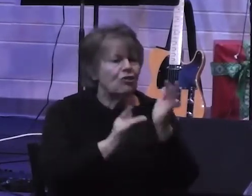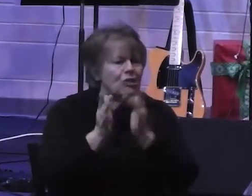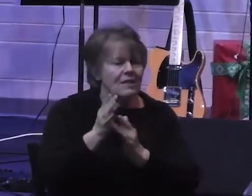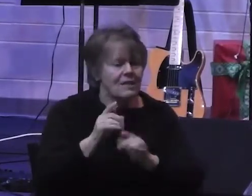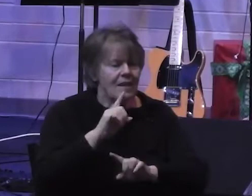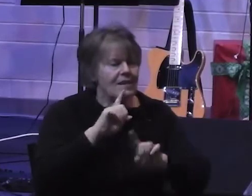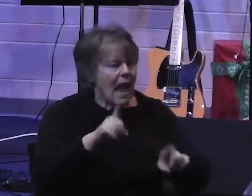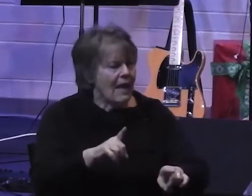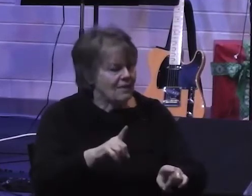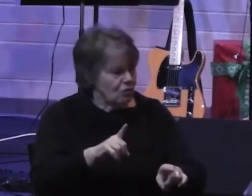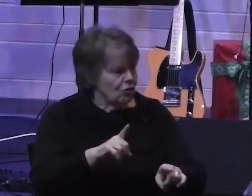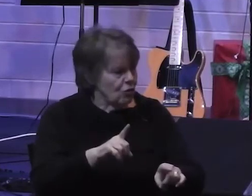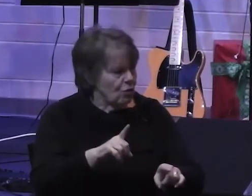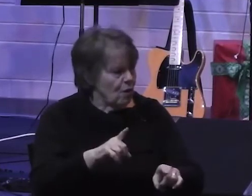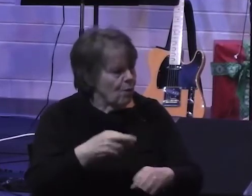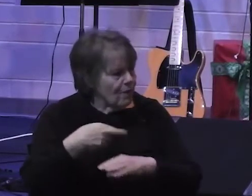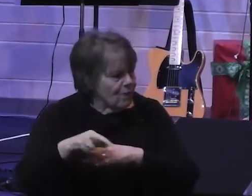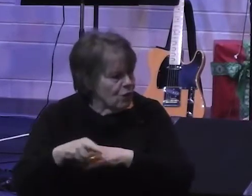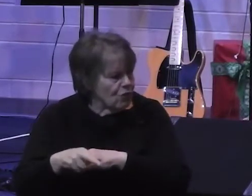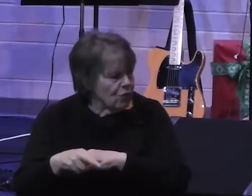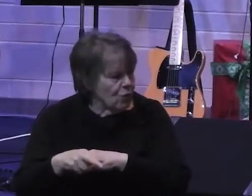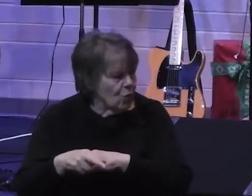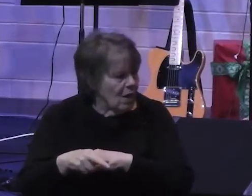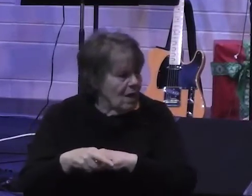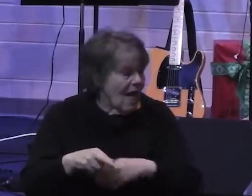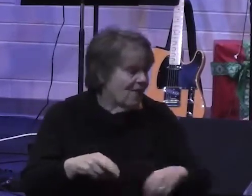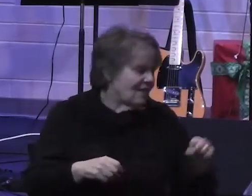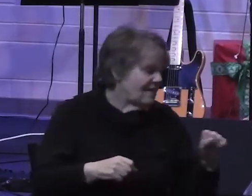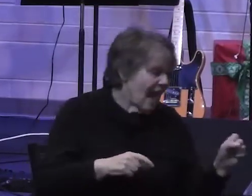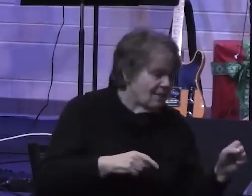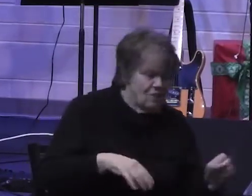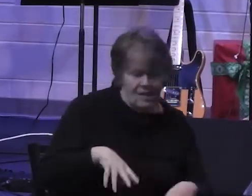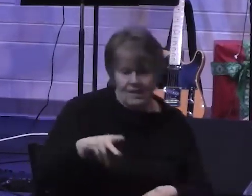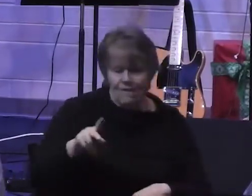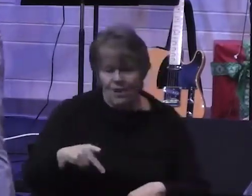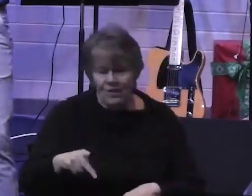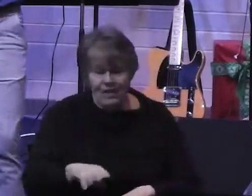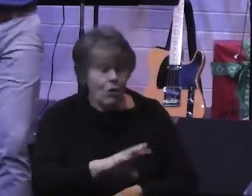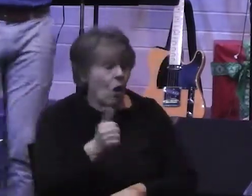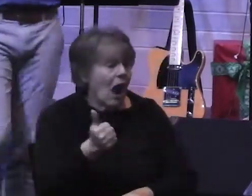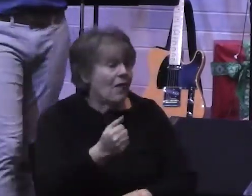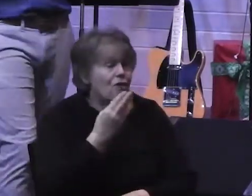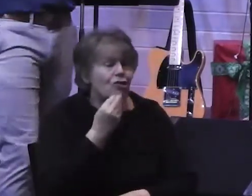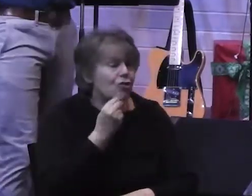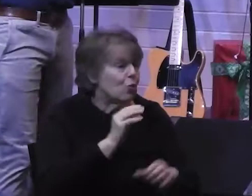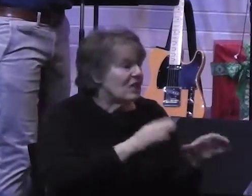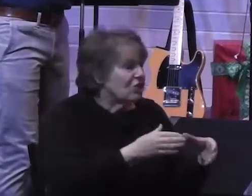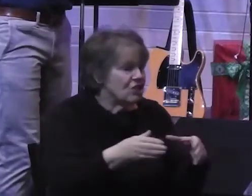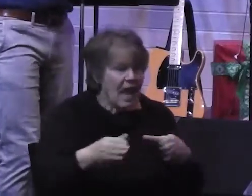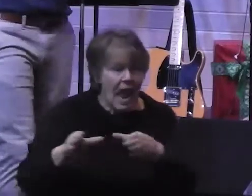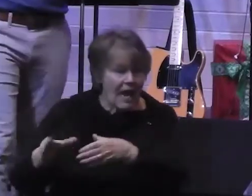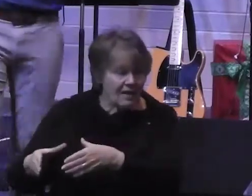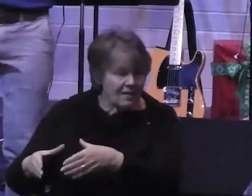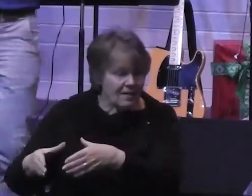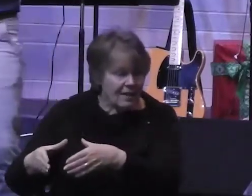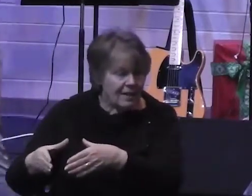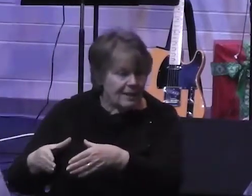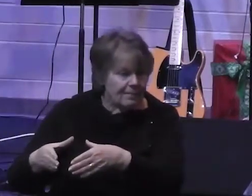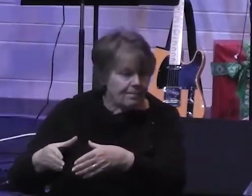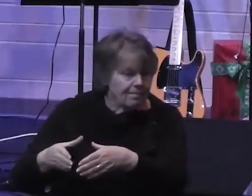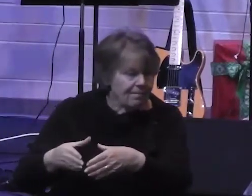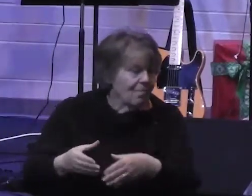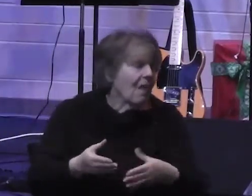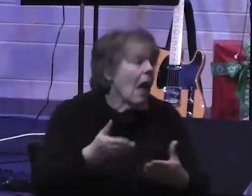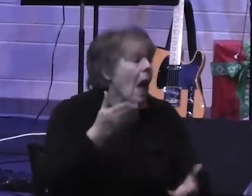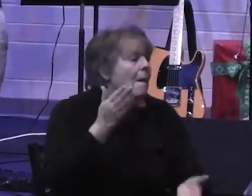come from? Because the Pharisees or the Sadducees or other Jewish sects made greater